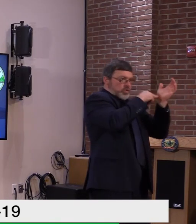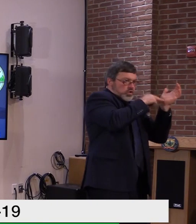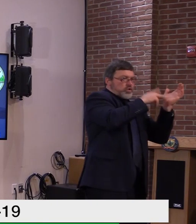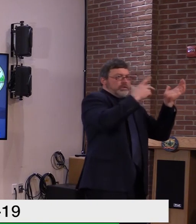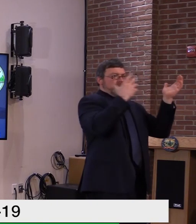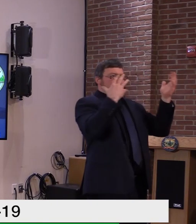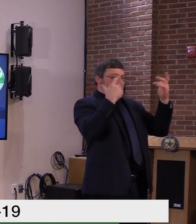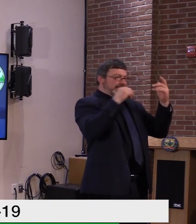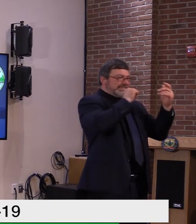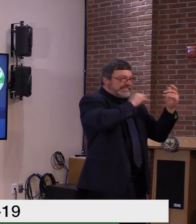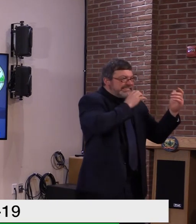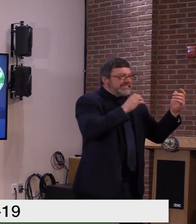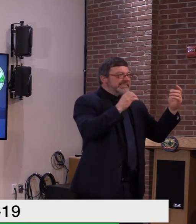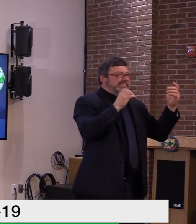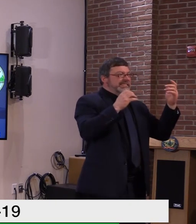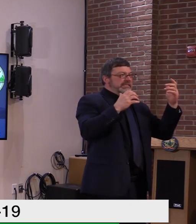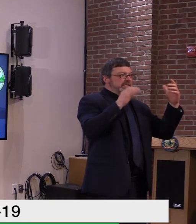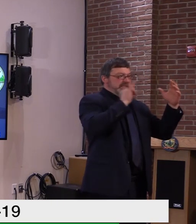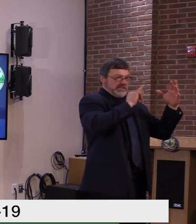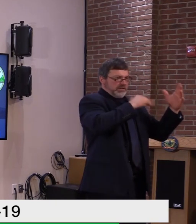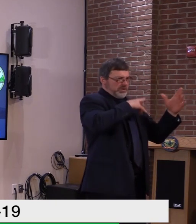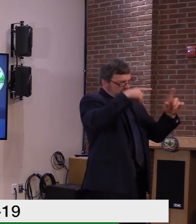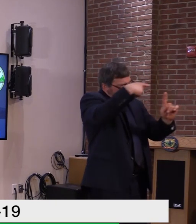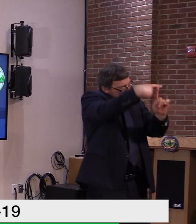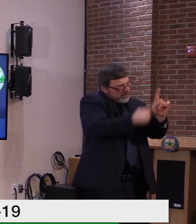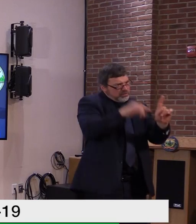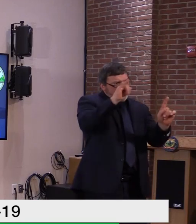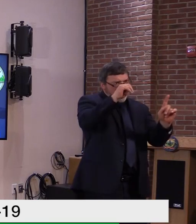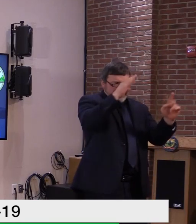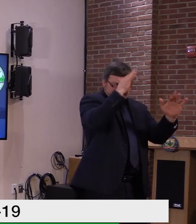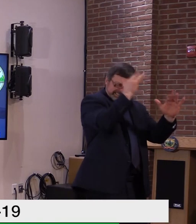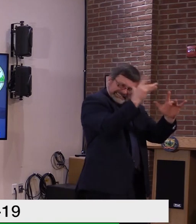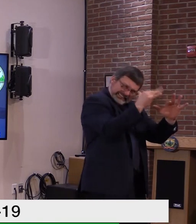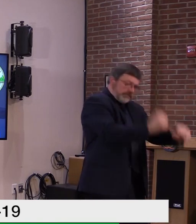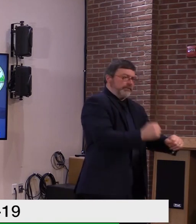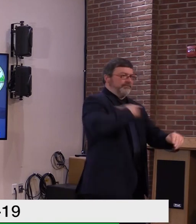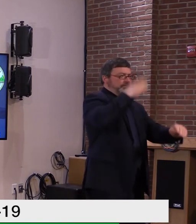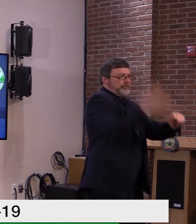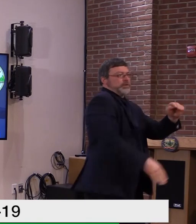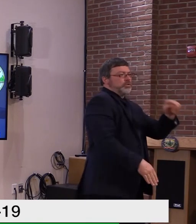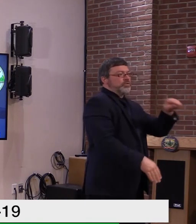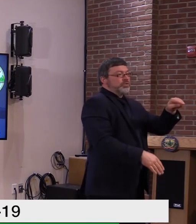to where we need it, which will be in January, we'll move to